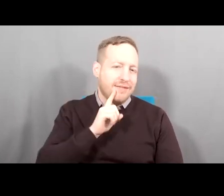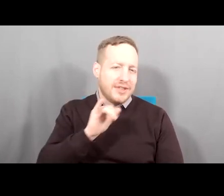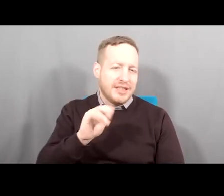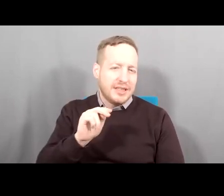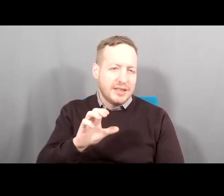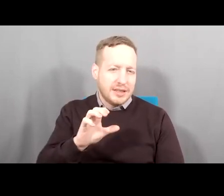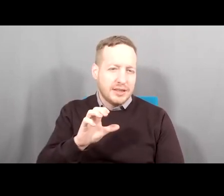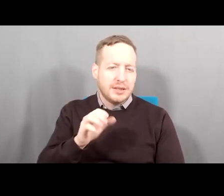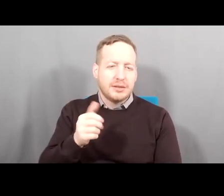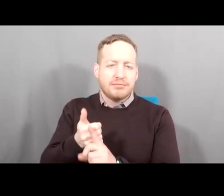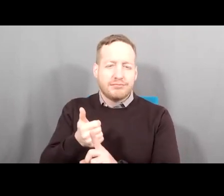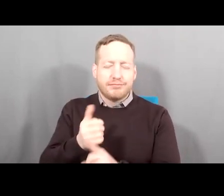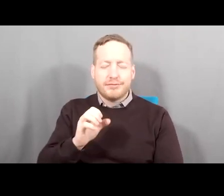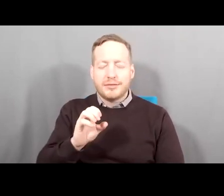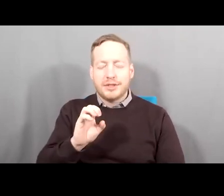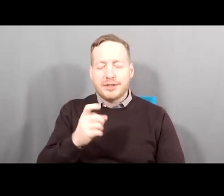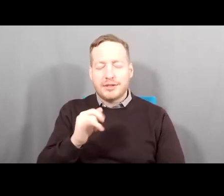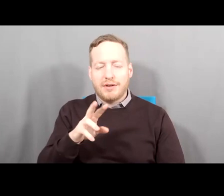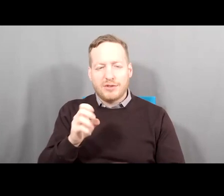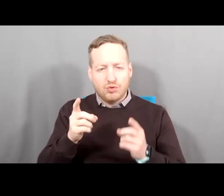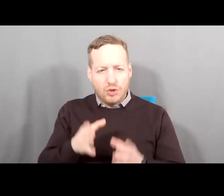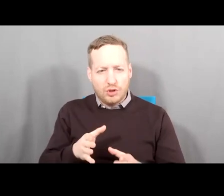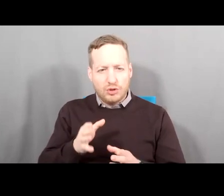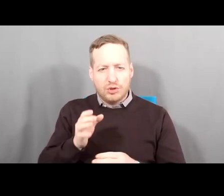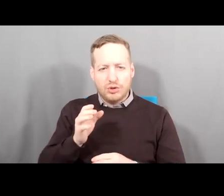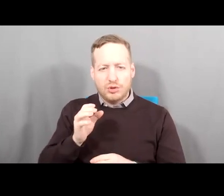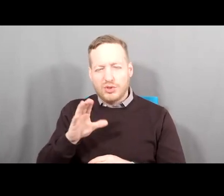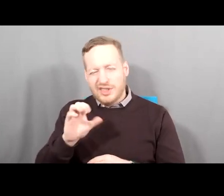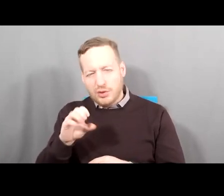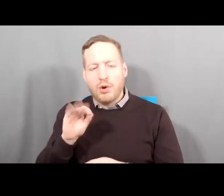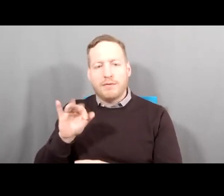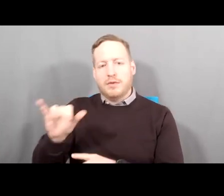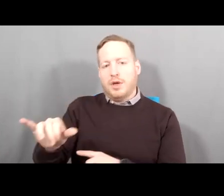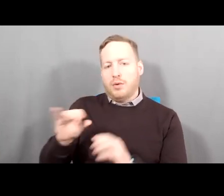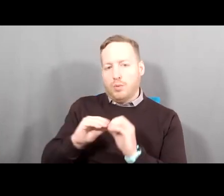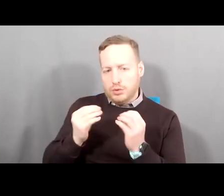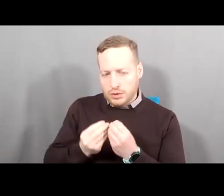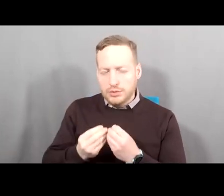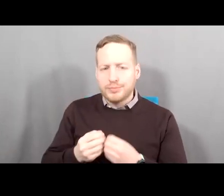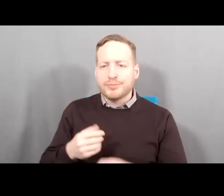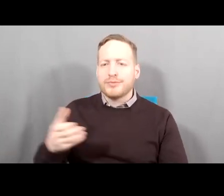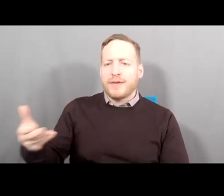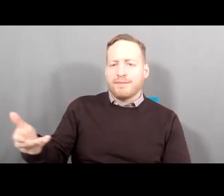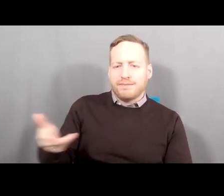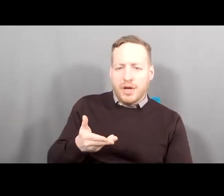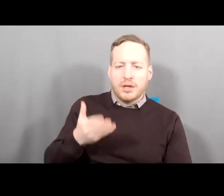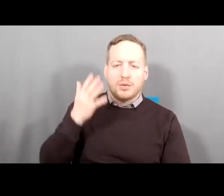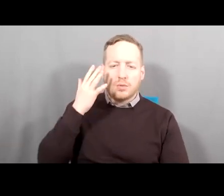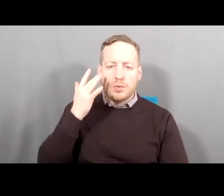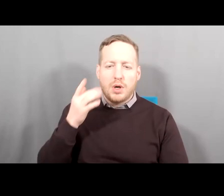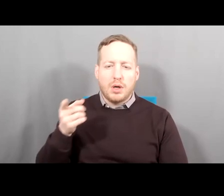who's at Deaf Incorporated in Massachusetts. It's based, she's the executive director of Deaf